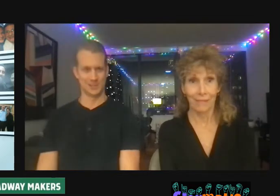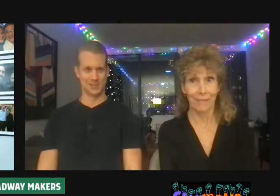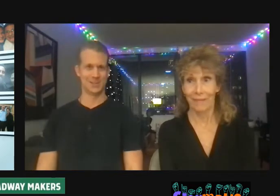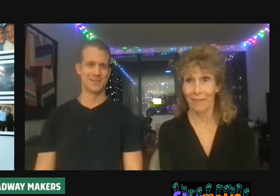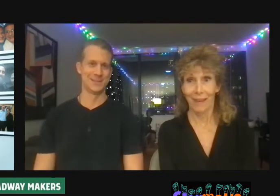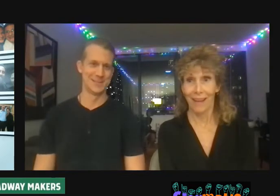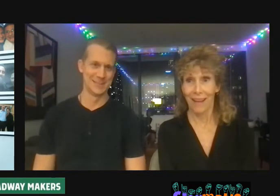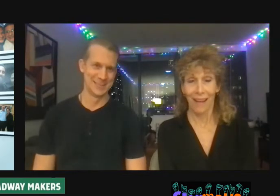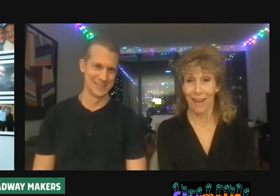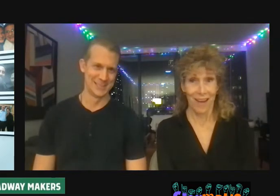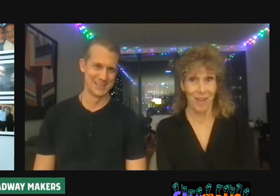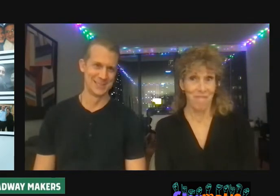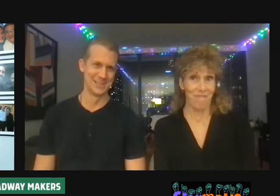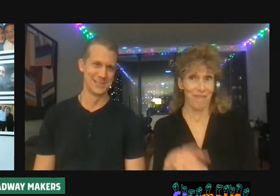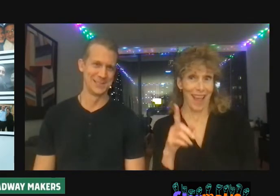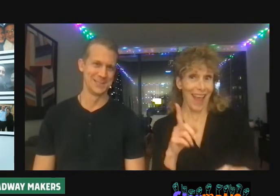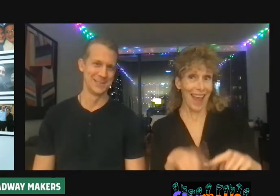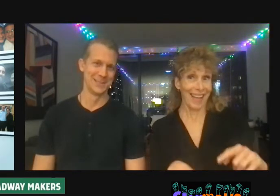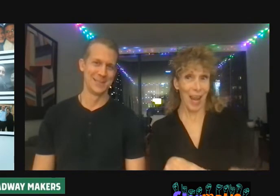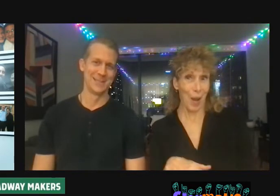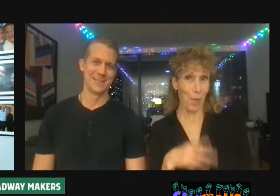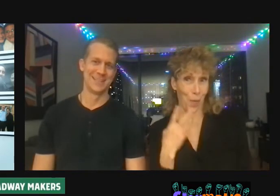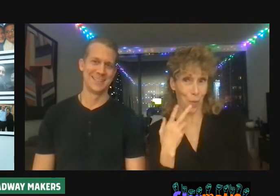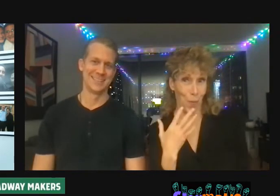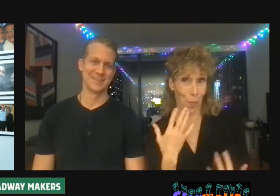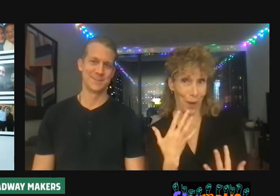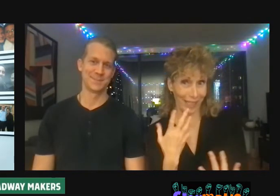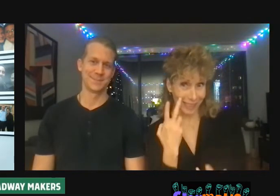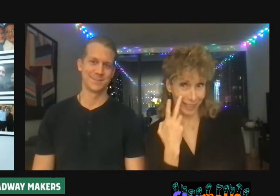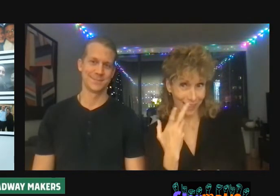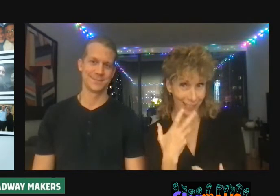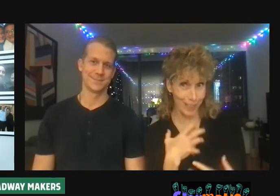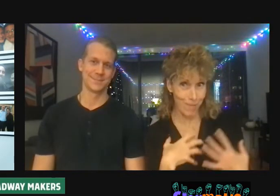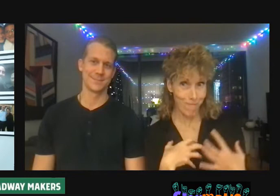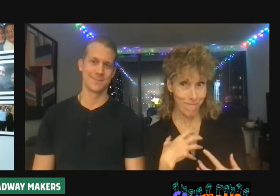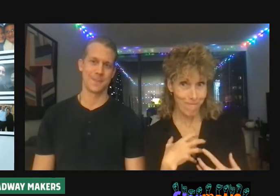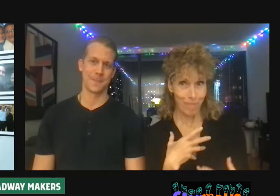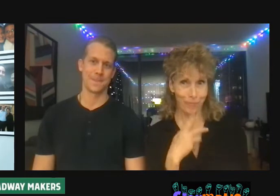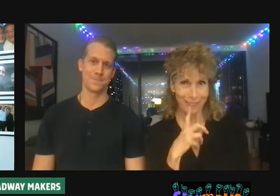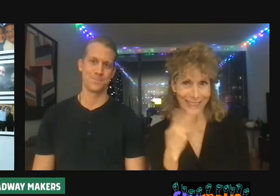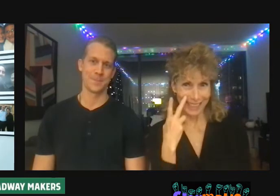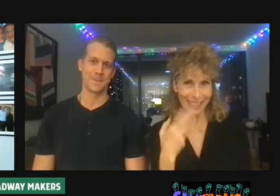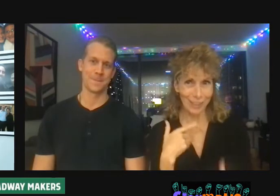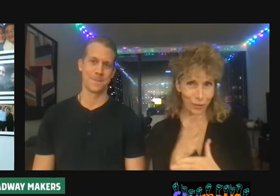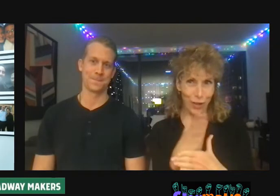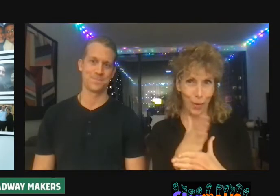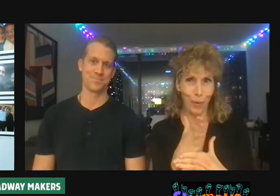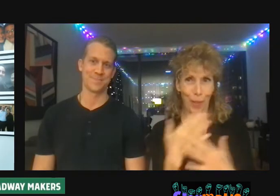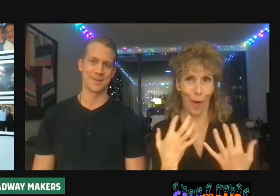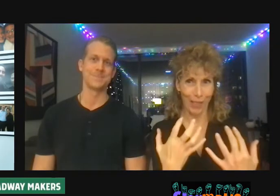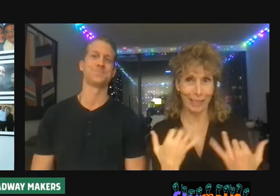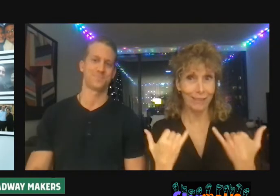I cannot wait to see this one as well. So I will have you share it with our audience.